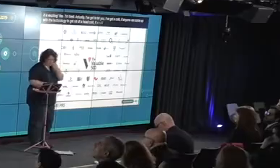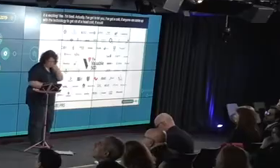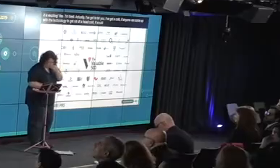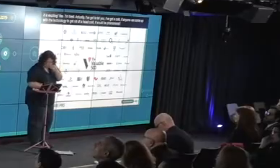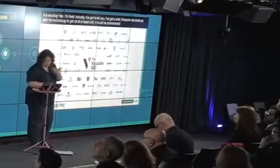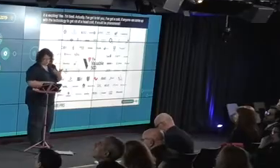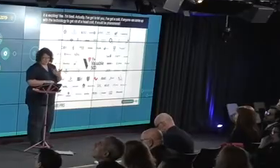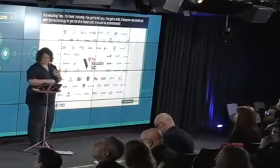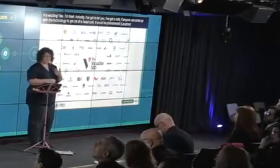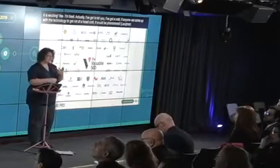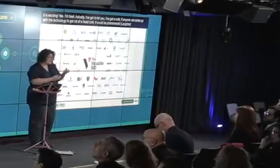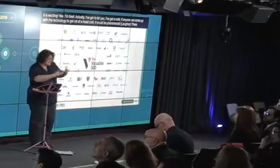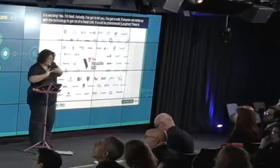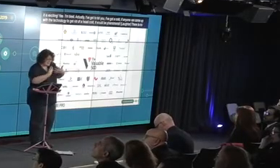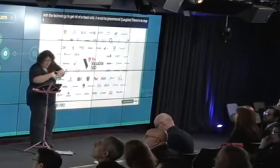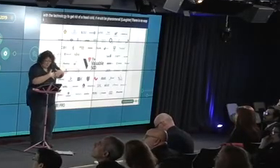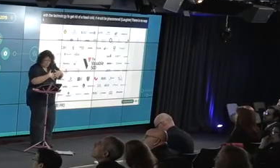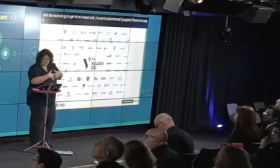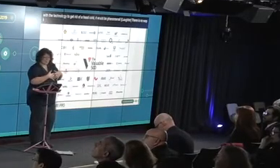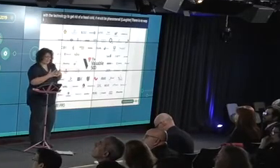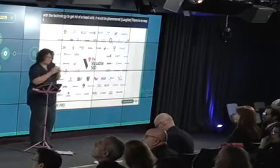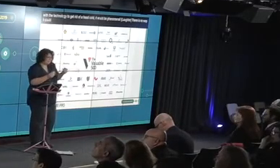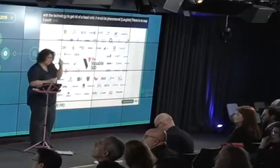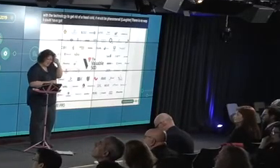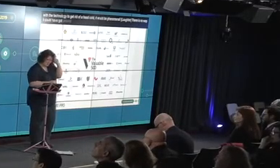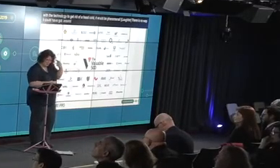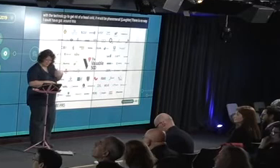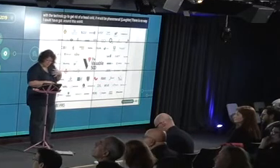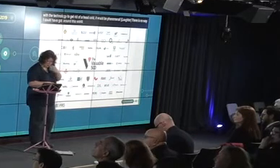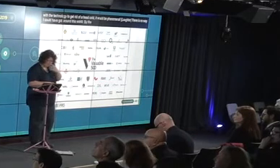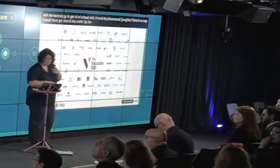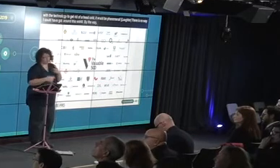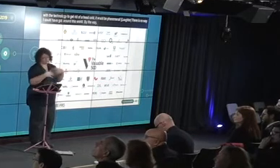There's no way I could have got around this world. By the way, everybody seems to think